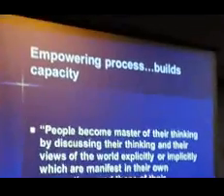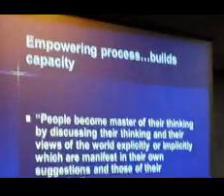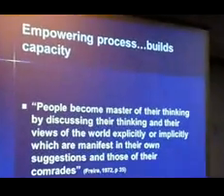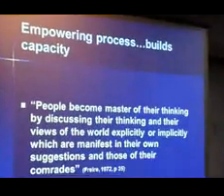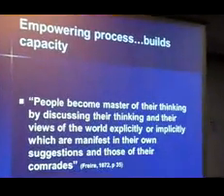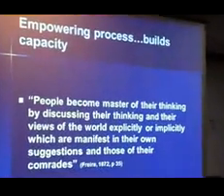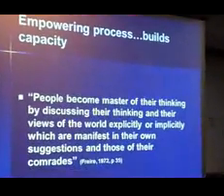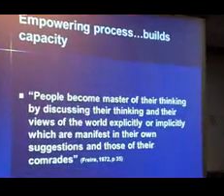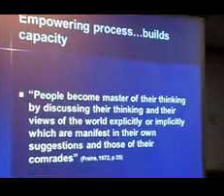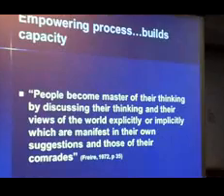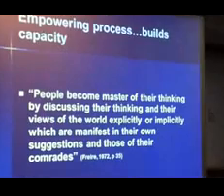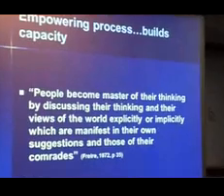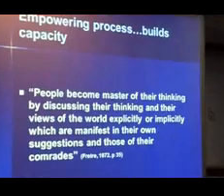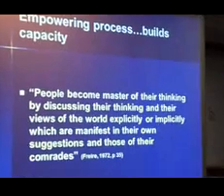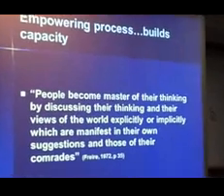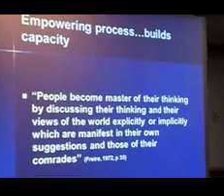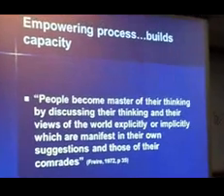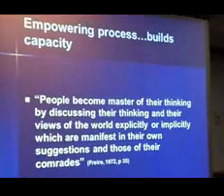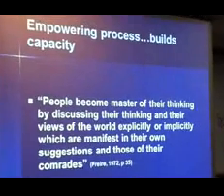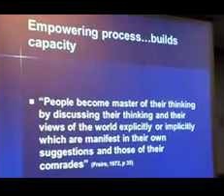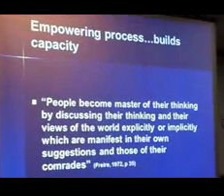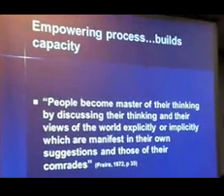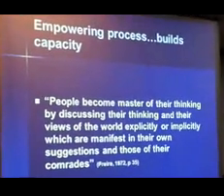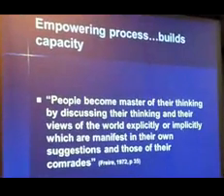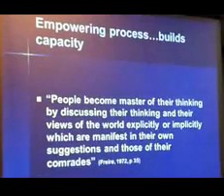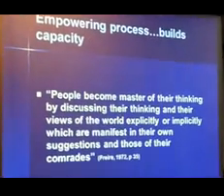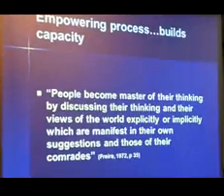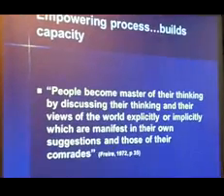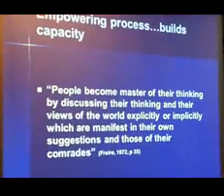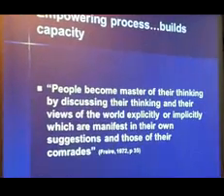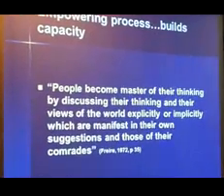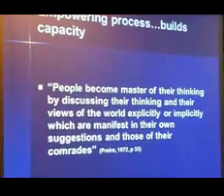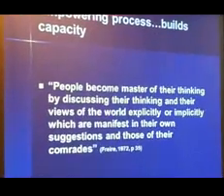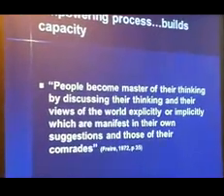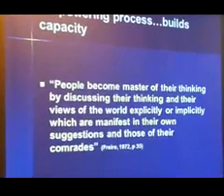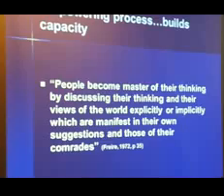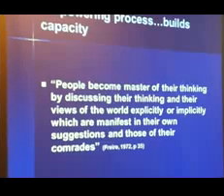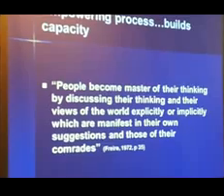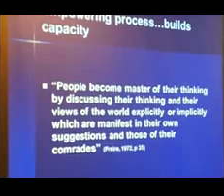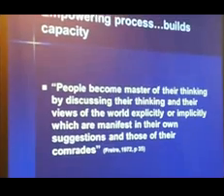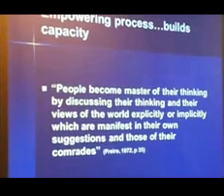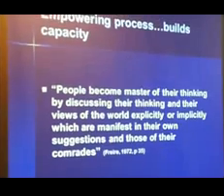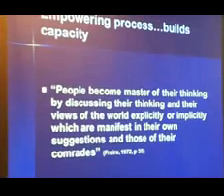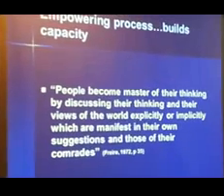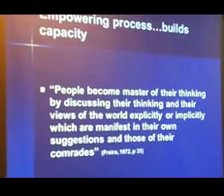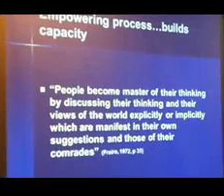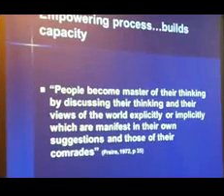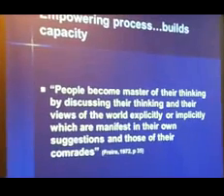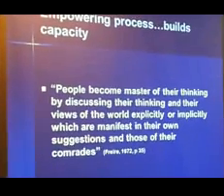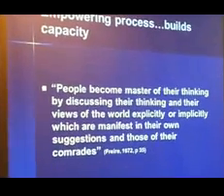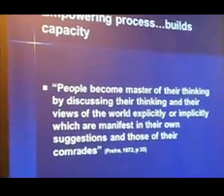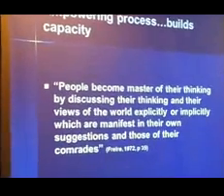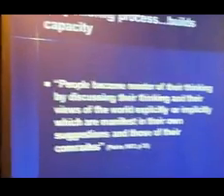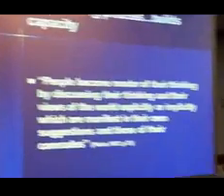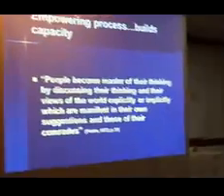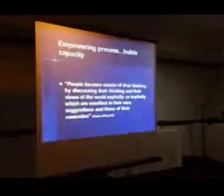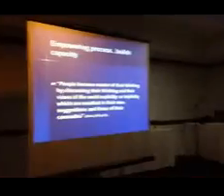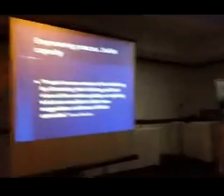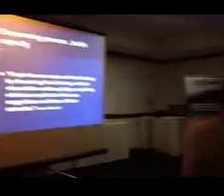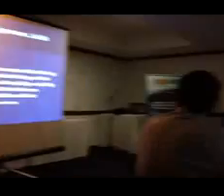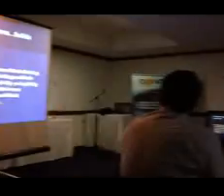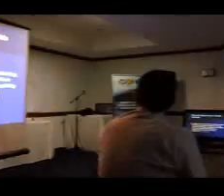So everybody learns about evaluation. And I love Freire's quote. He says, people become masters of